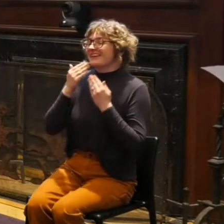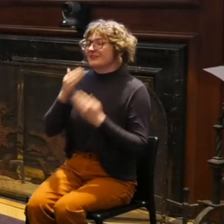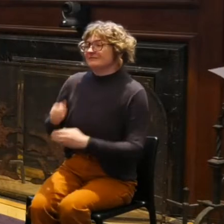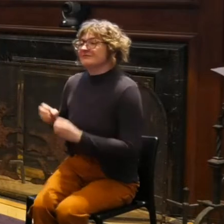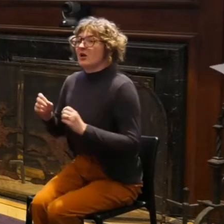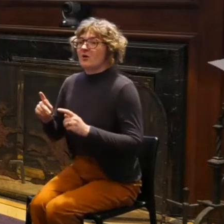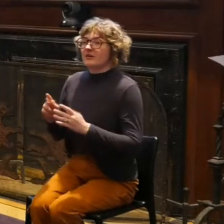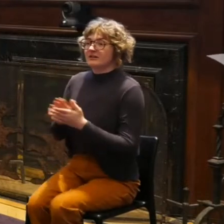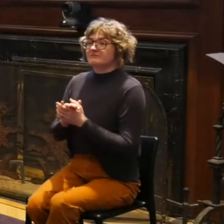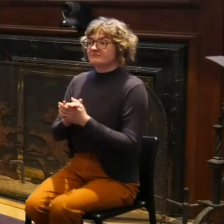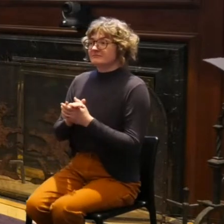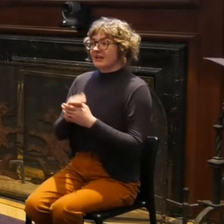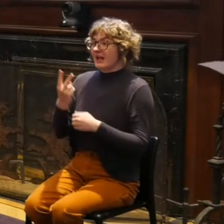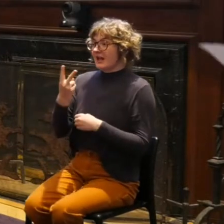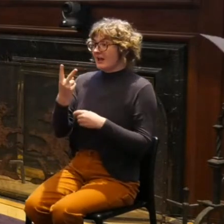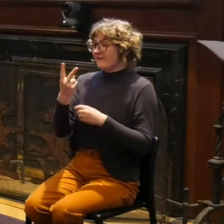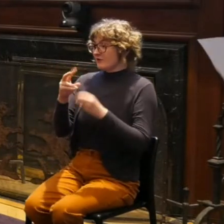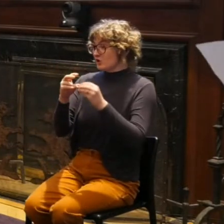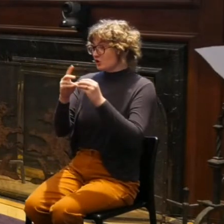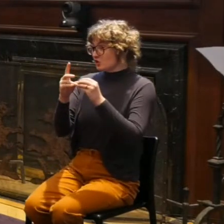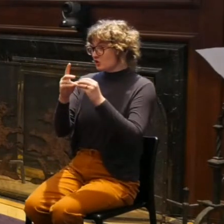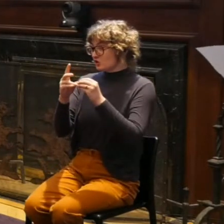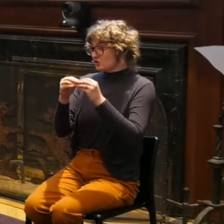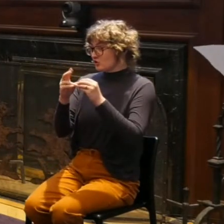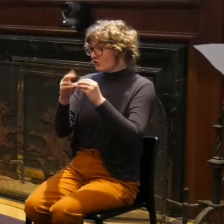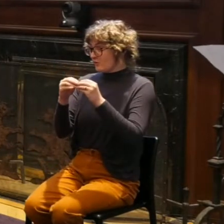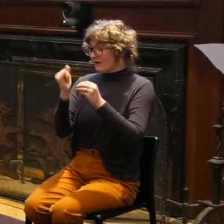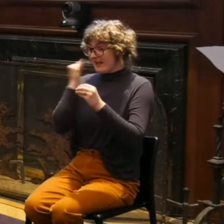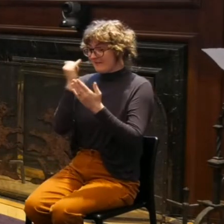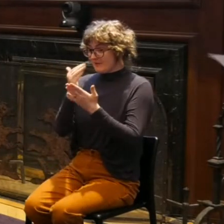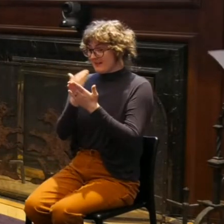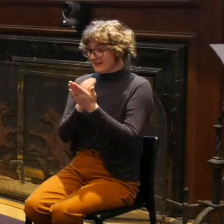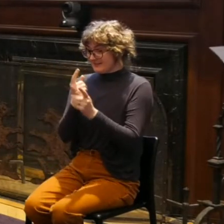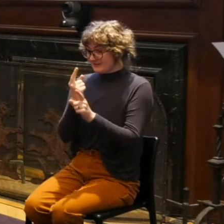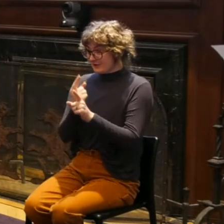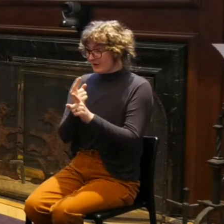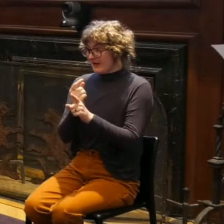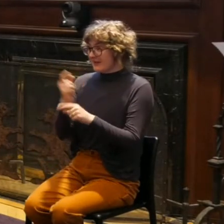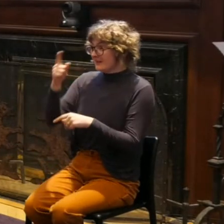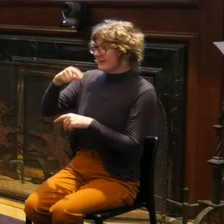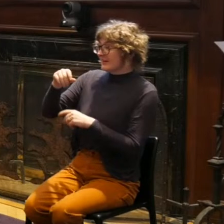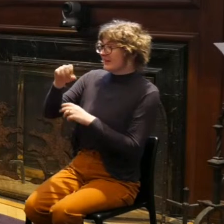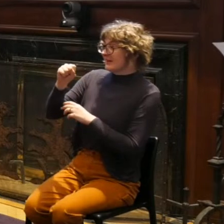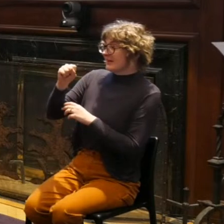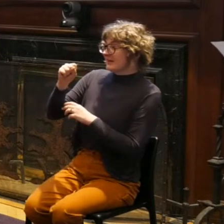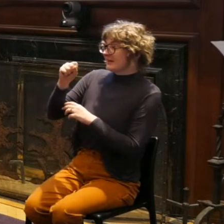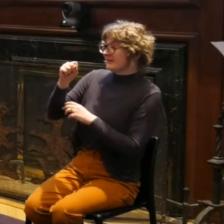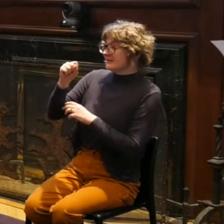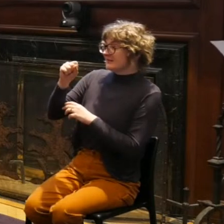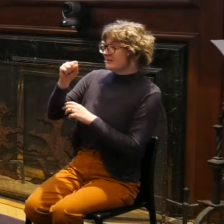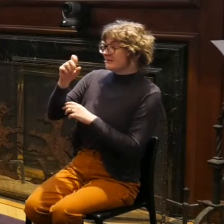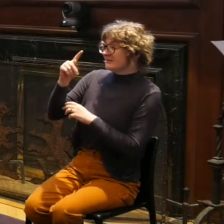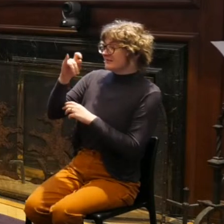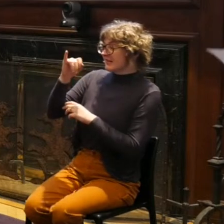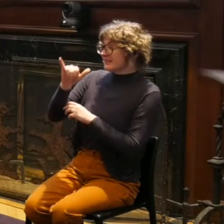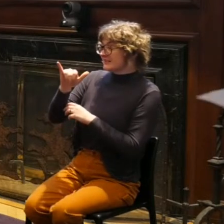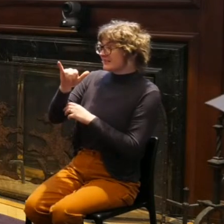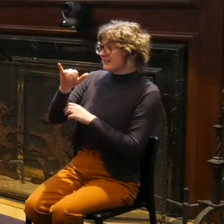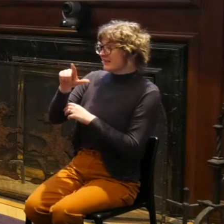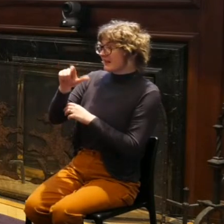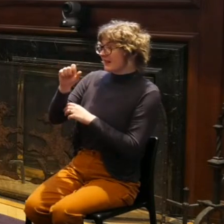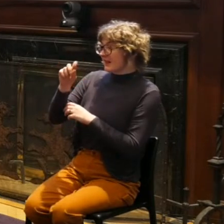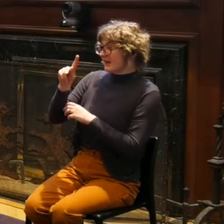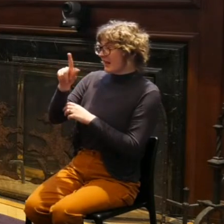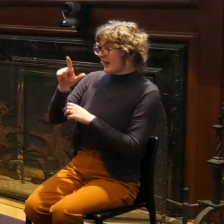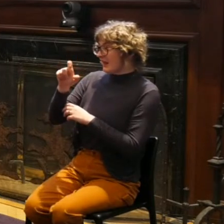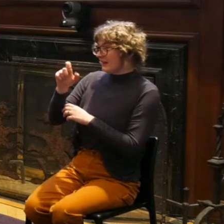Okay, I think we just have two more, if my list is correct. Is Stacy Linnell here? Stacy,